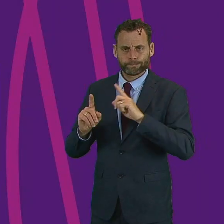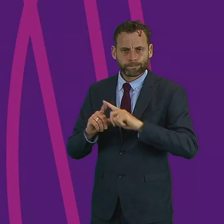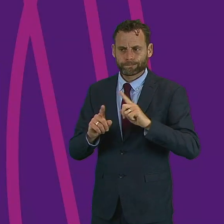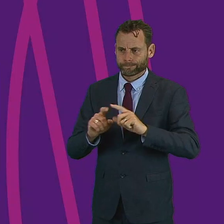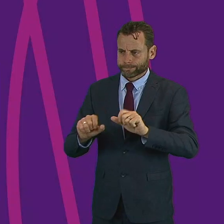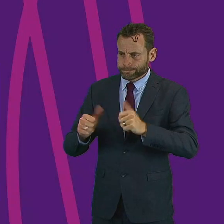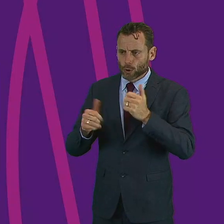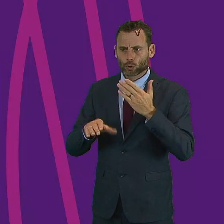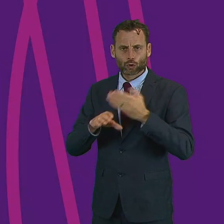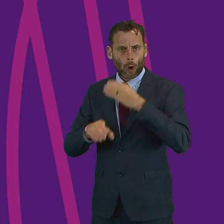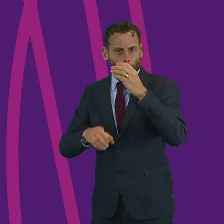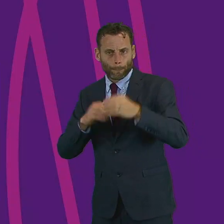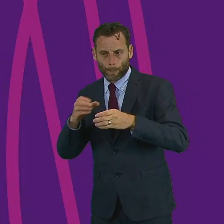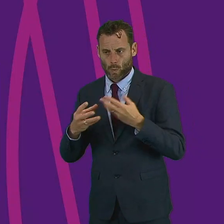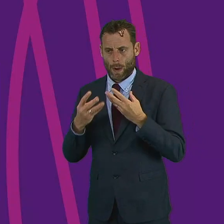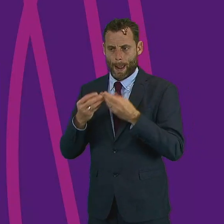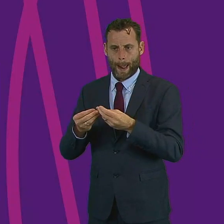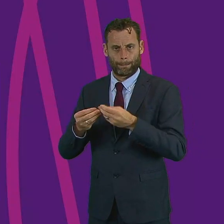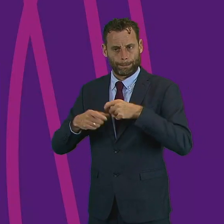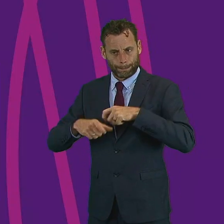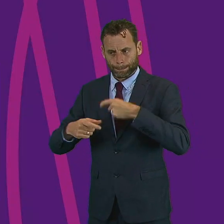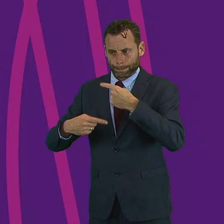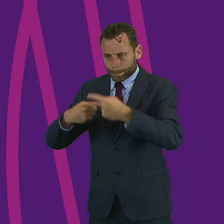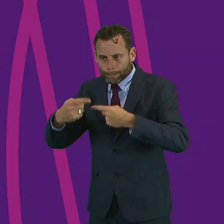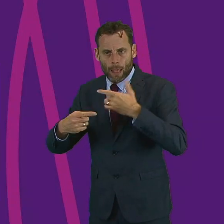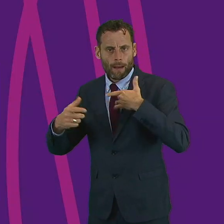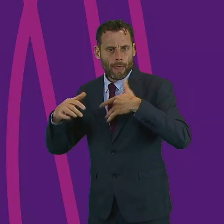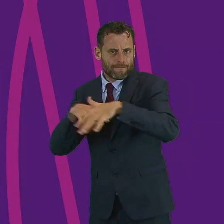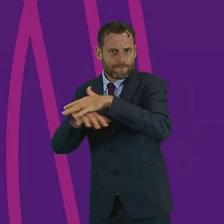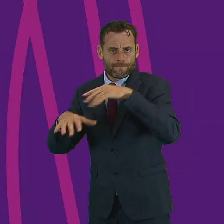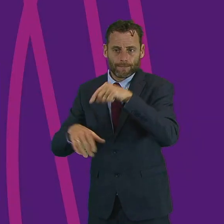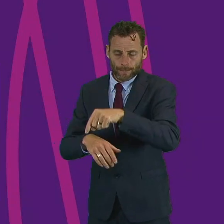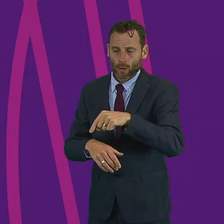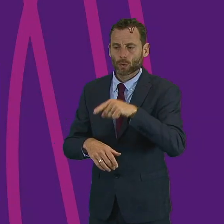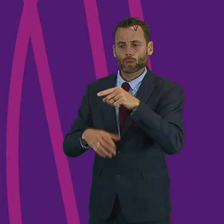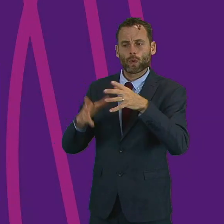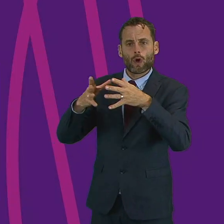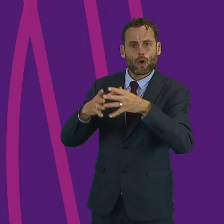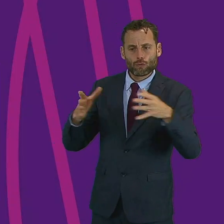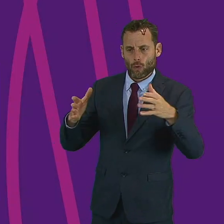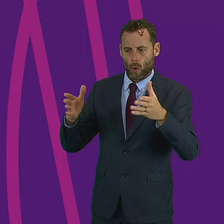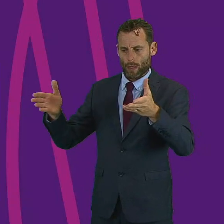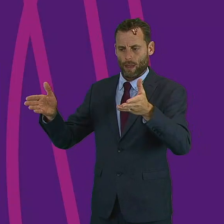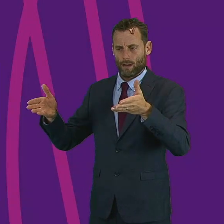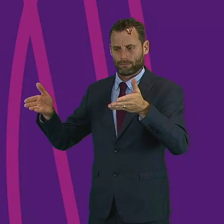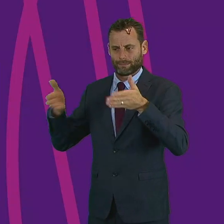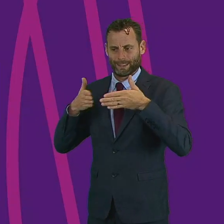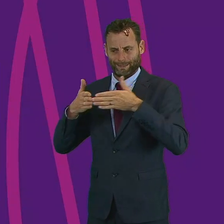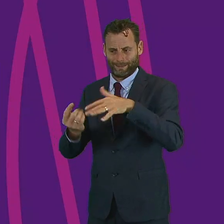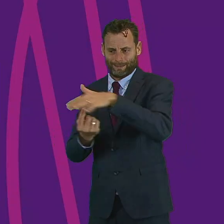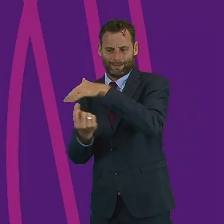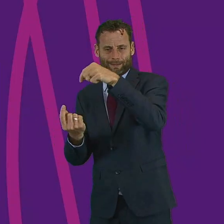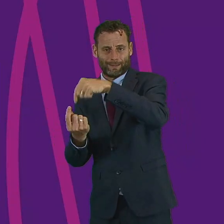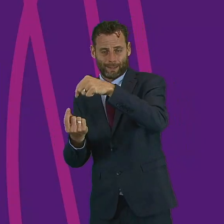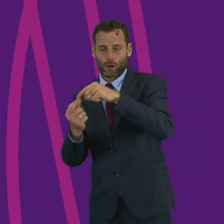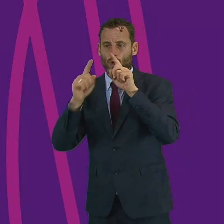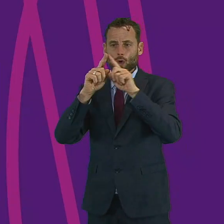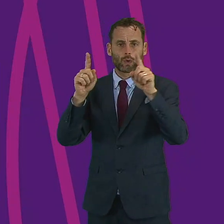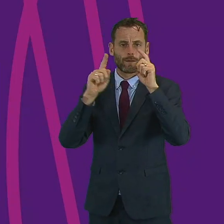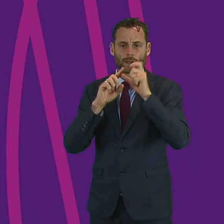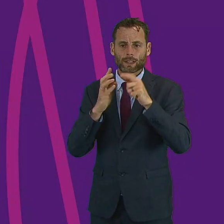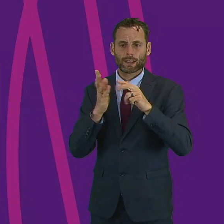relationship, though, with private dentists because of how they're funded, and therefore it is not we don't have the same ability to insist on that, but